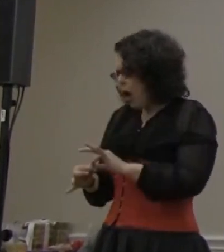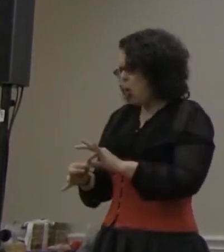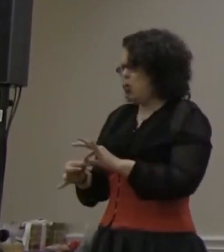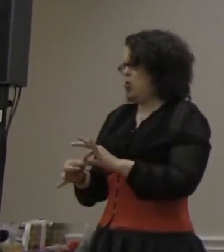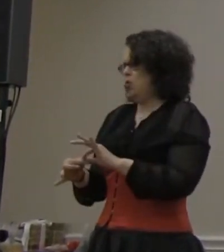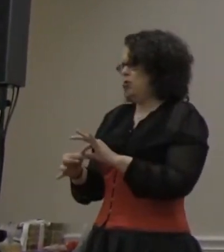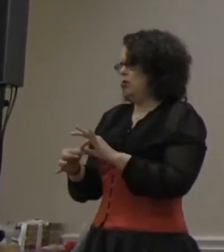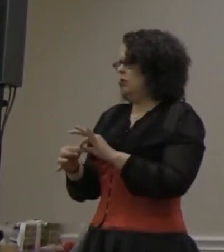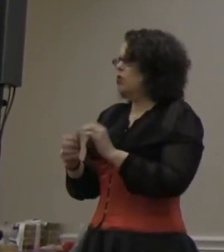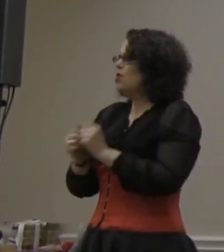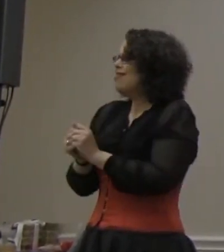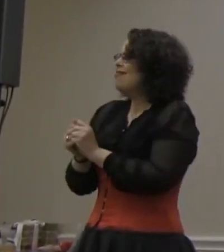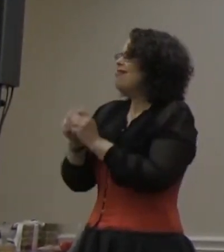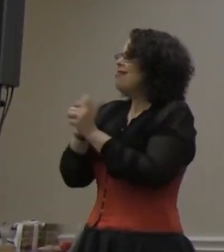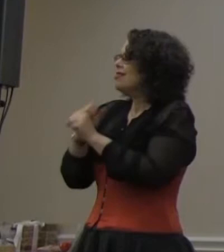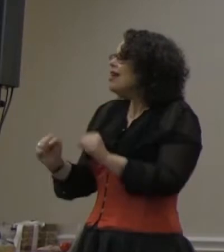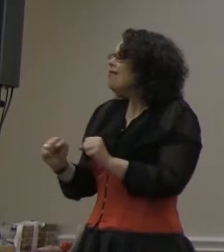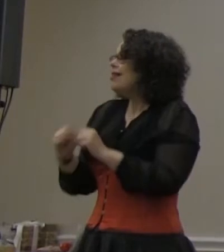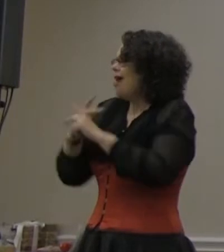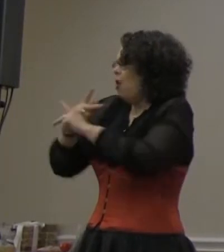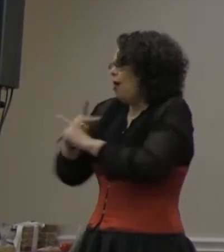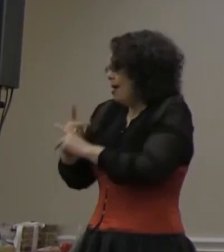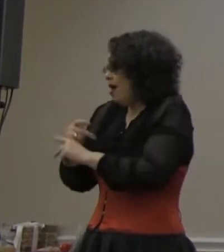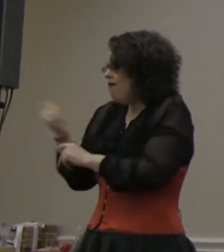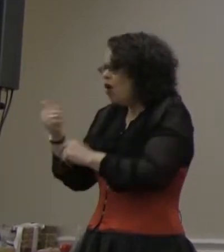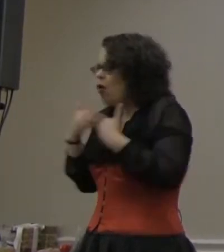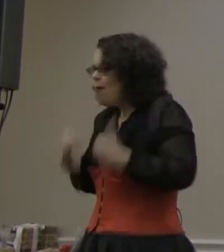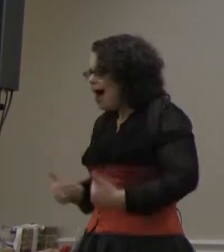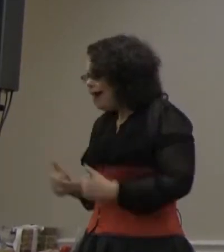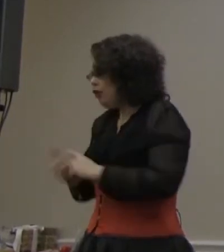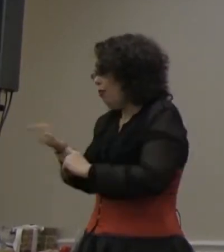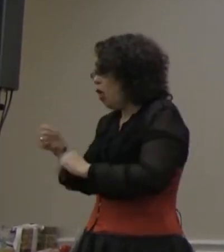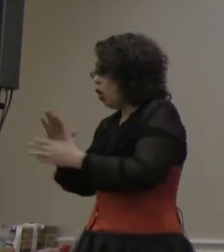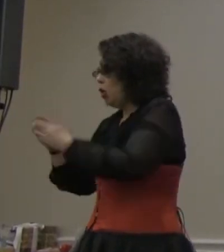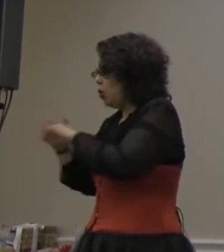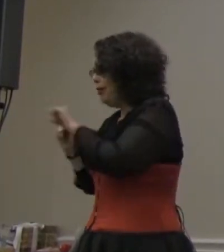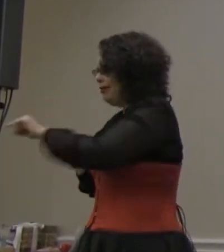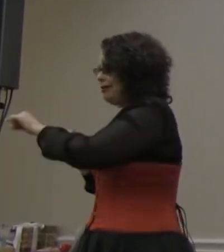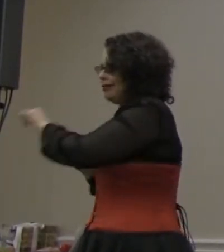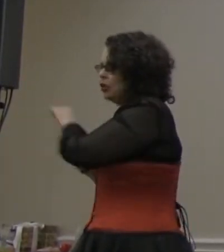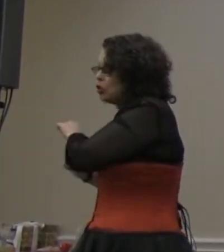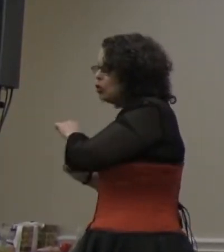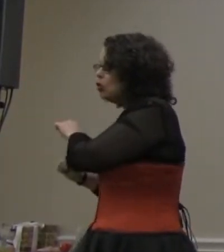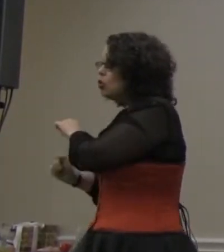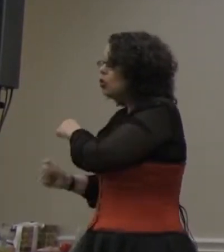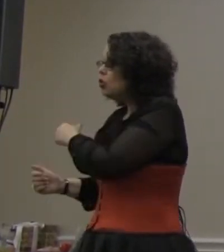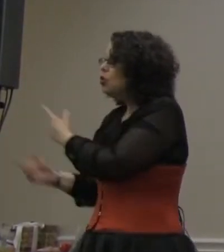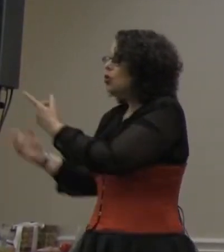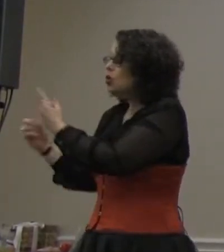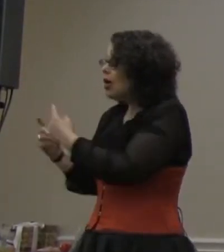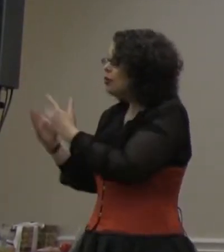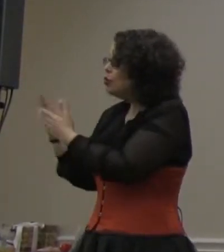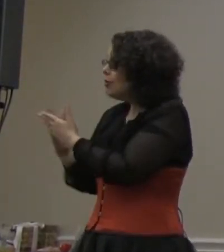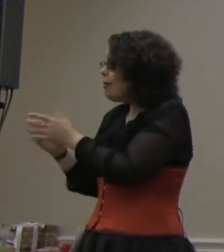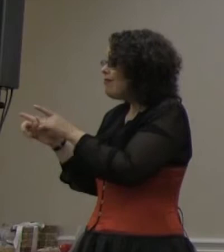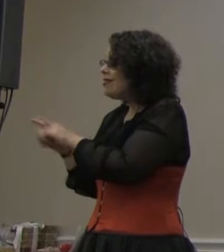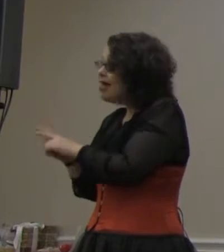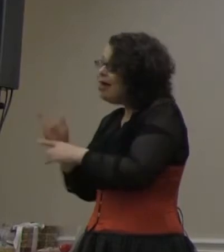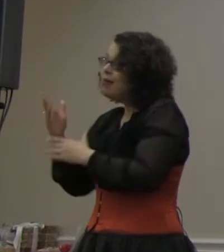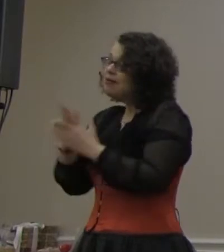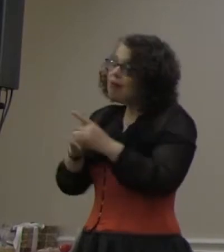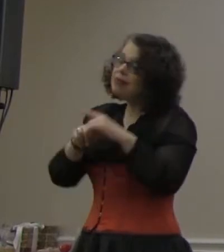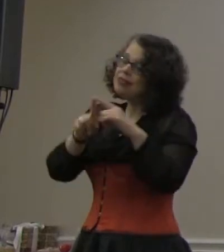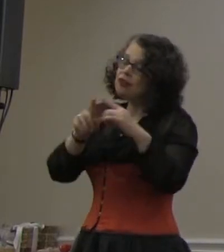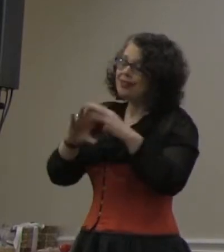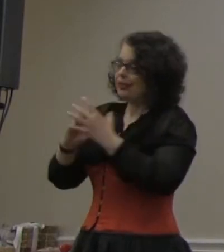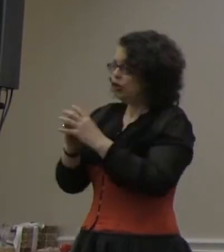safety and well-being of other bodies in other communities who sit at some of the same and some different intersections